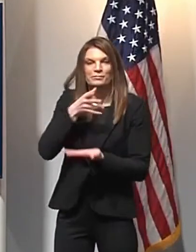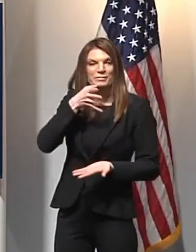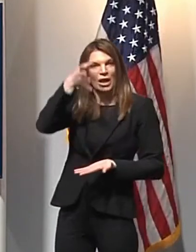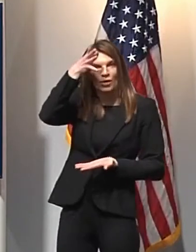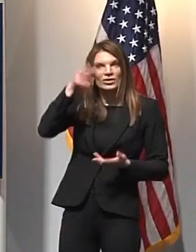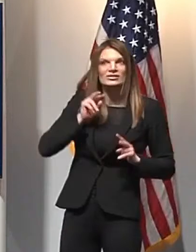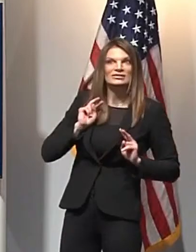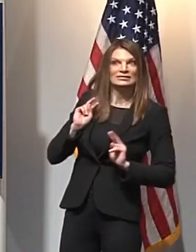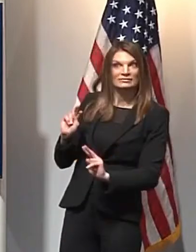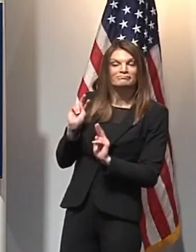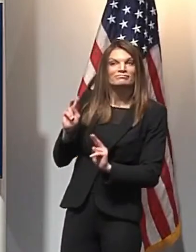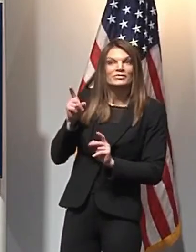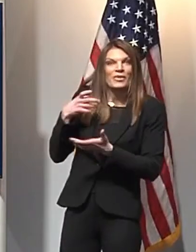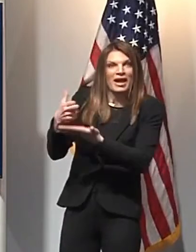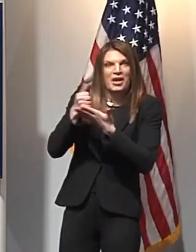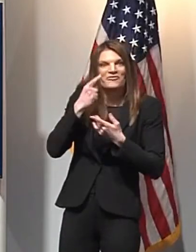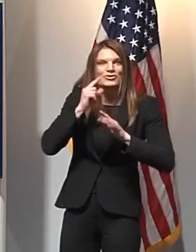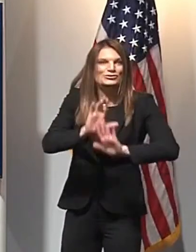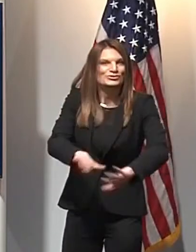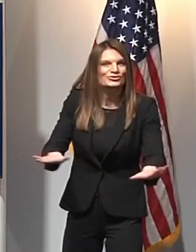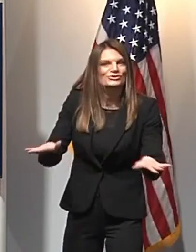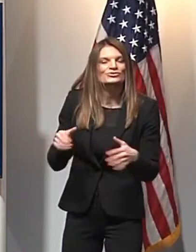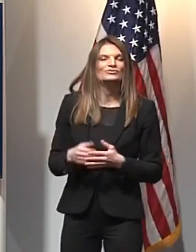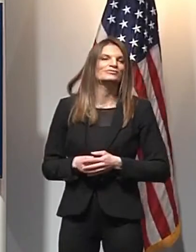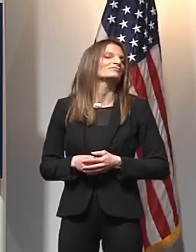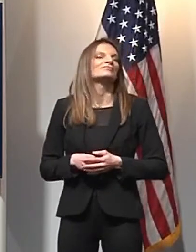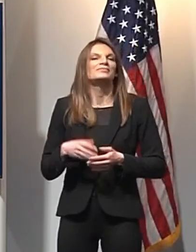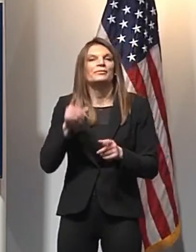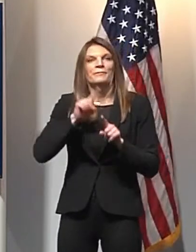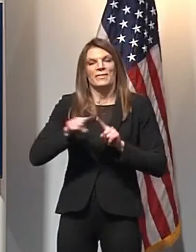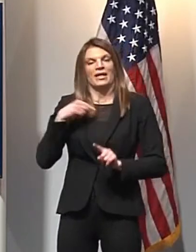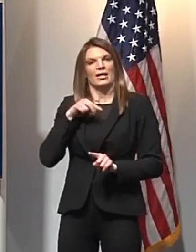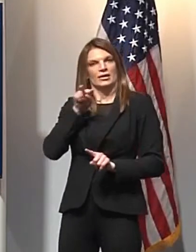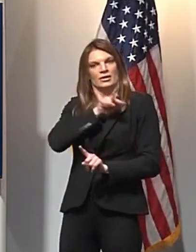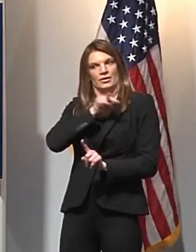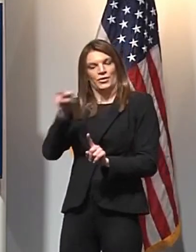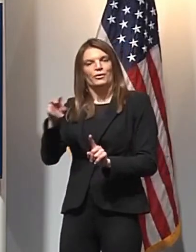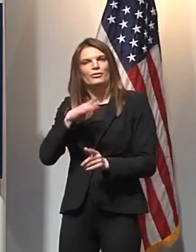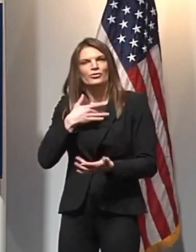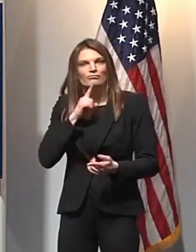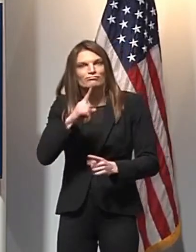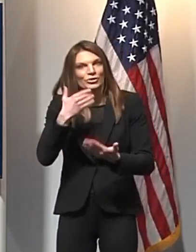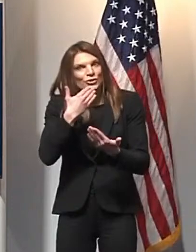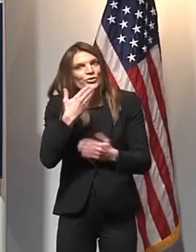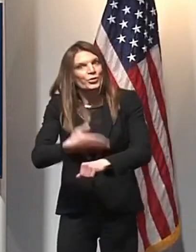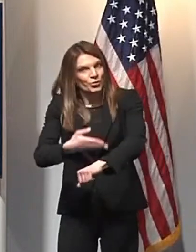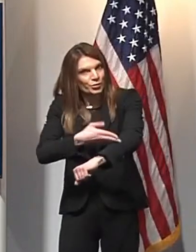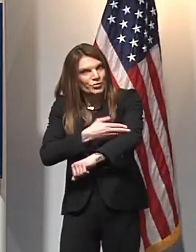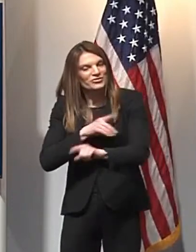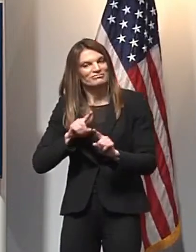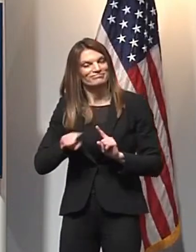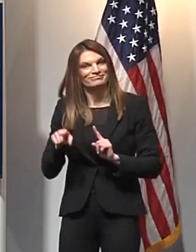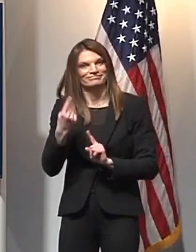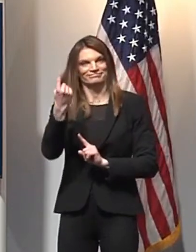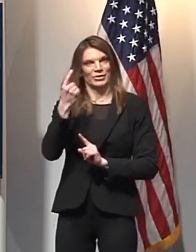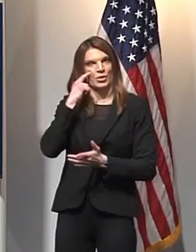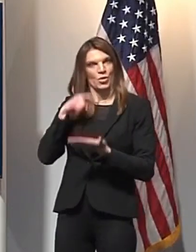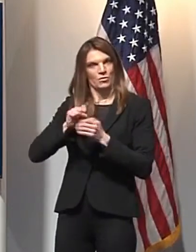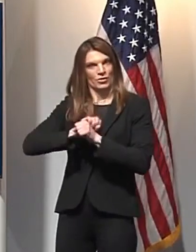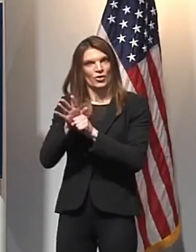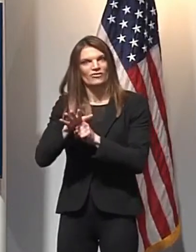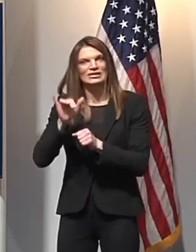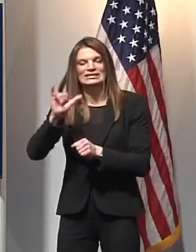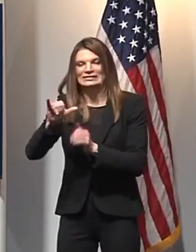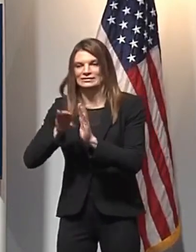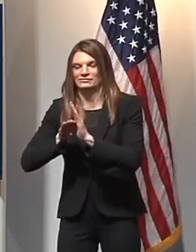this legislation. Last week's numbers are a reality check that COVID-19 is not yet behind us. We